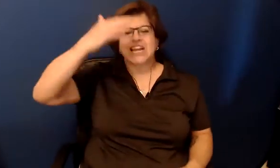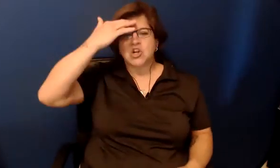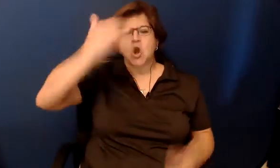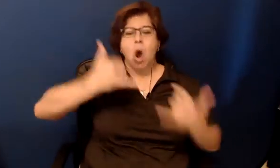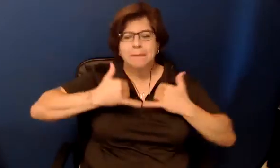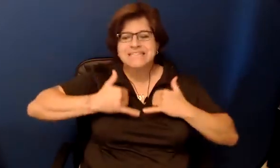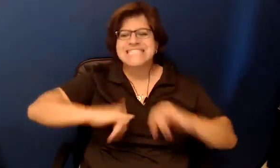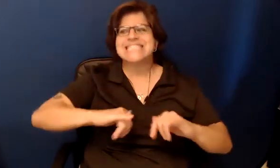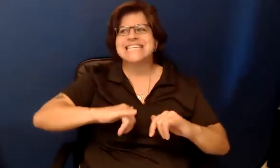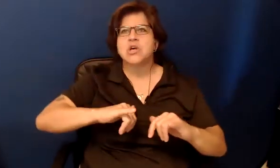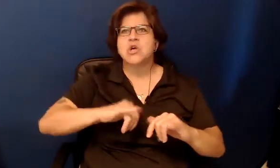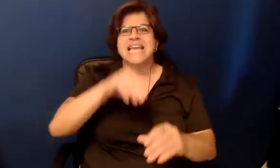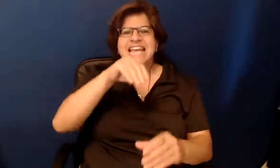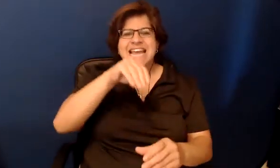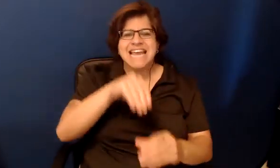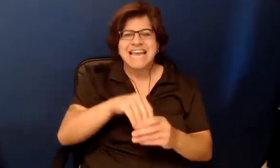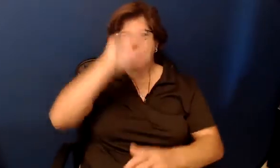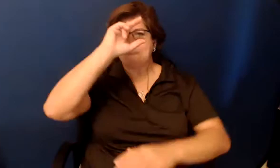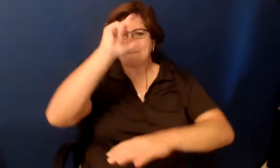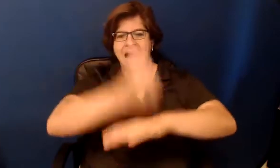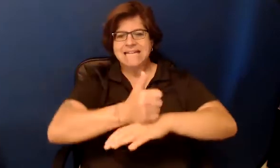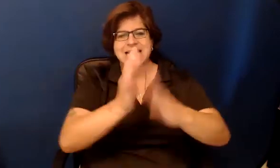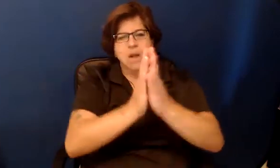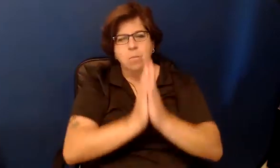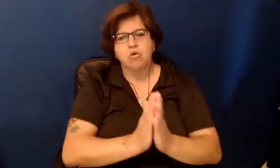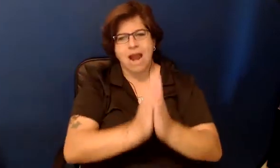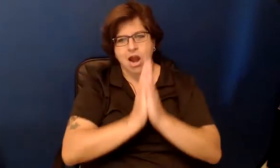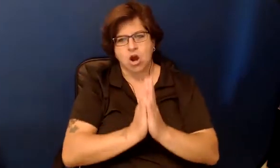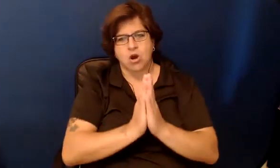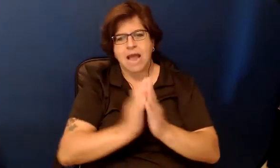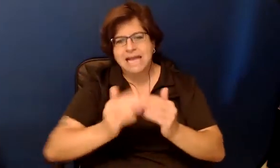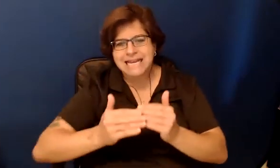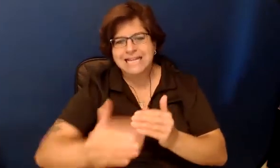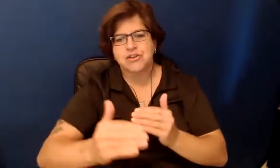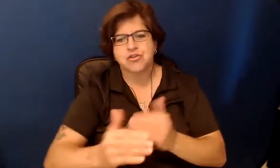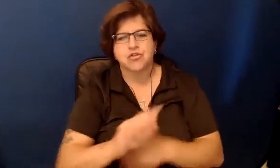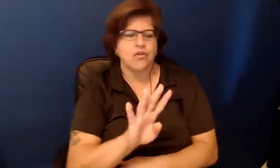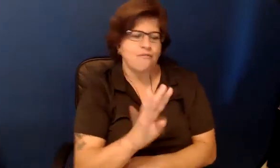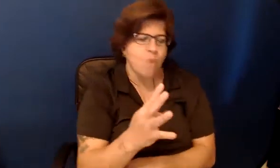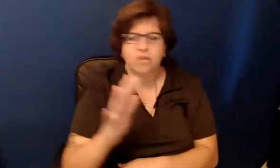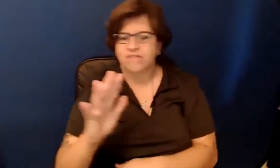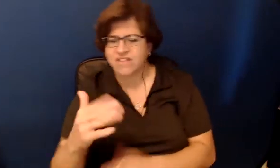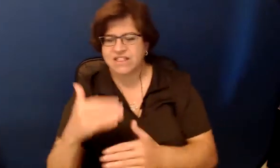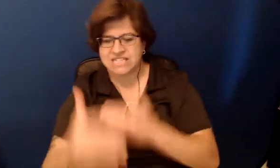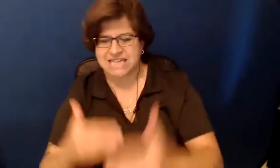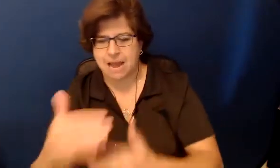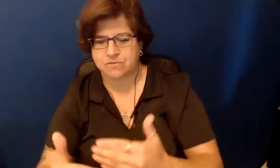And I need to know that I'm still in a state of prayer even when I get up and do a fourth and fifth step.